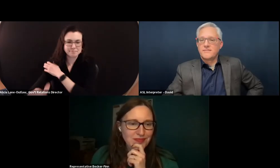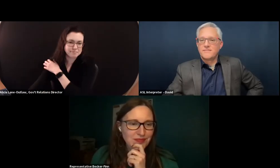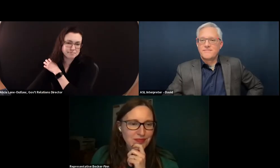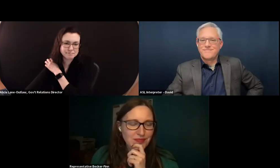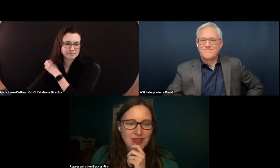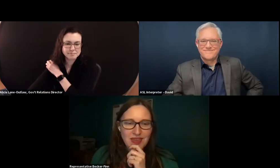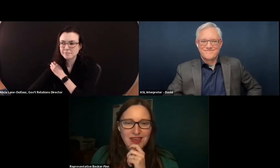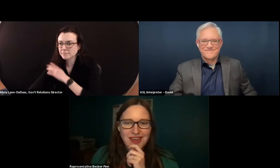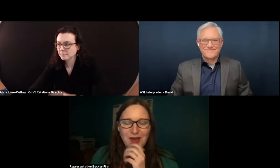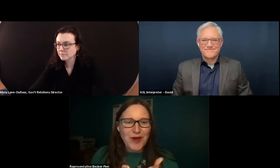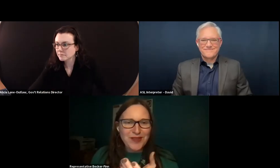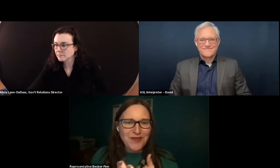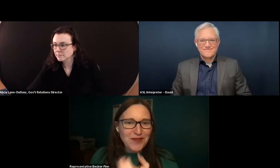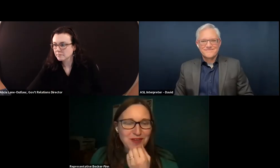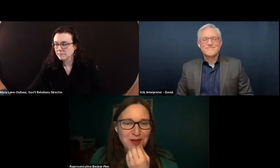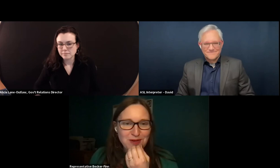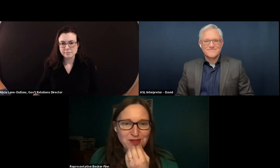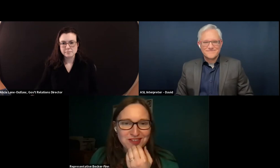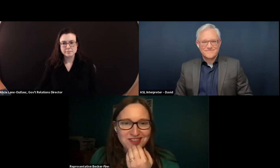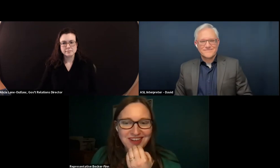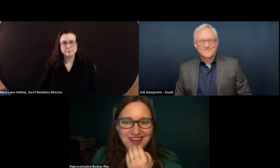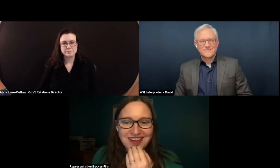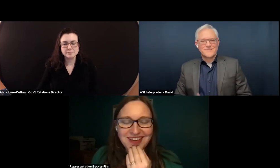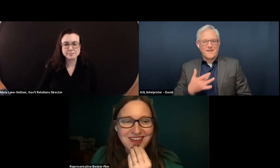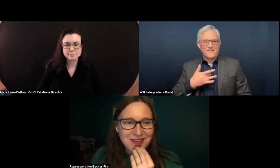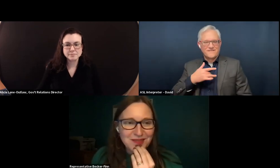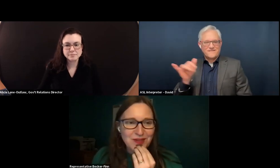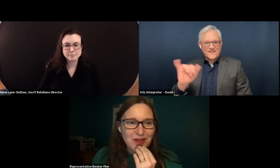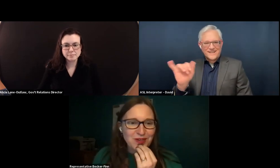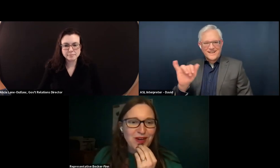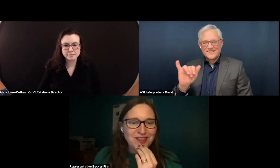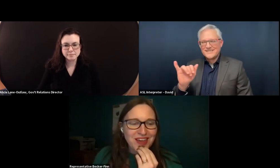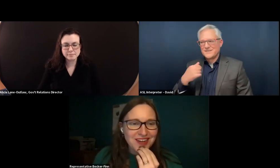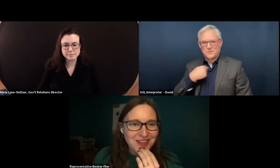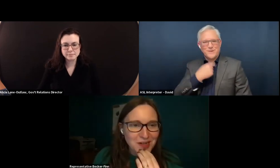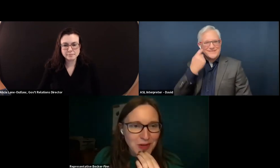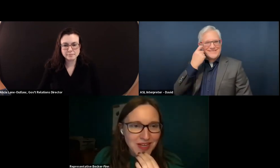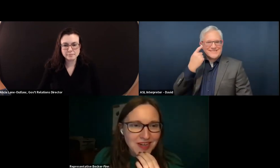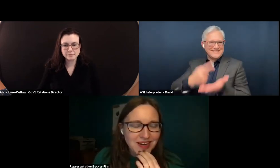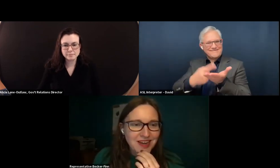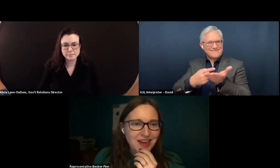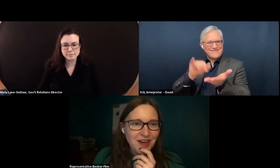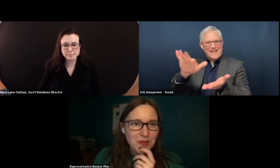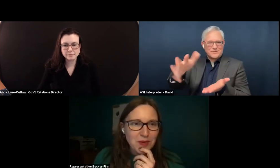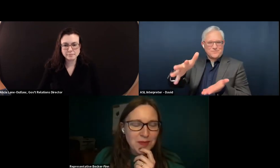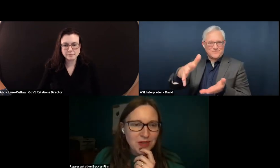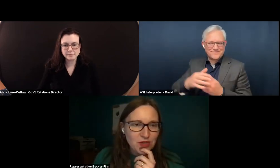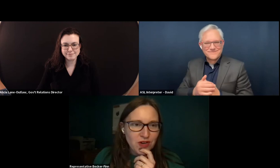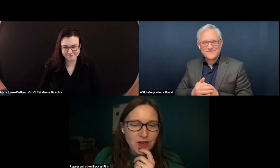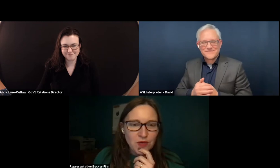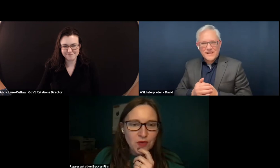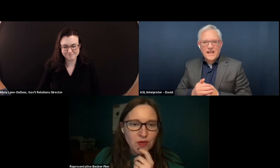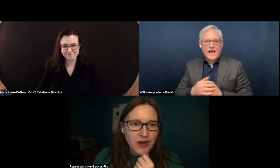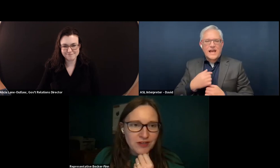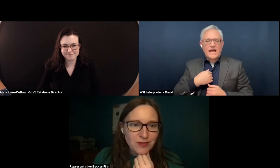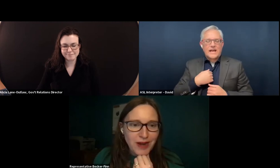Becker-Finn. Yeah, well, I feel like we just addressed that a little bit, but I'm not sure.